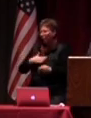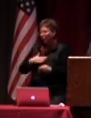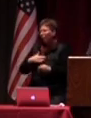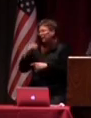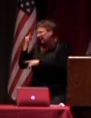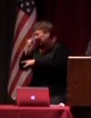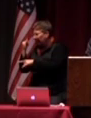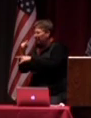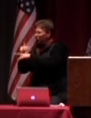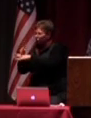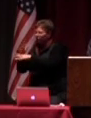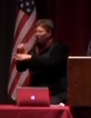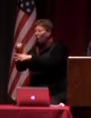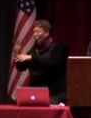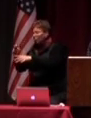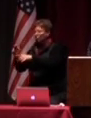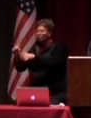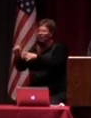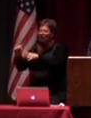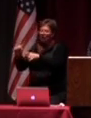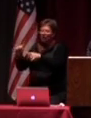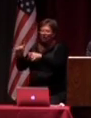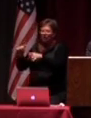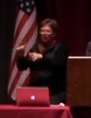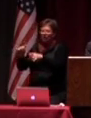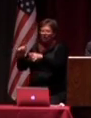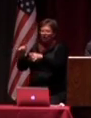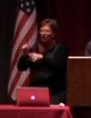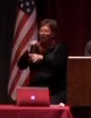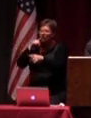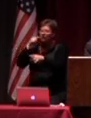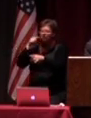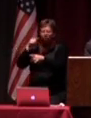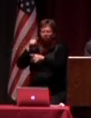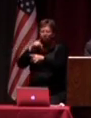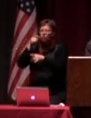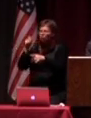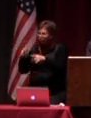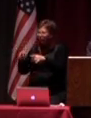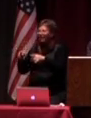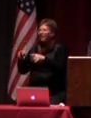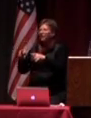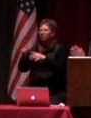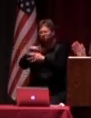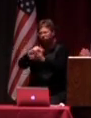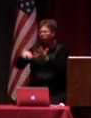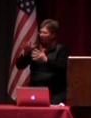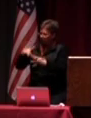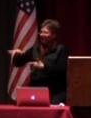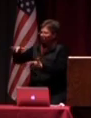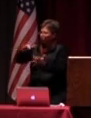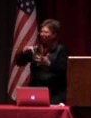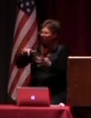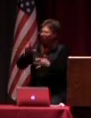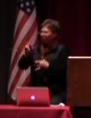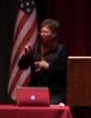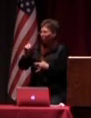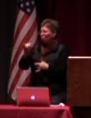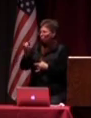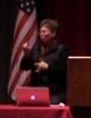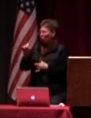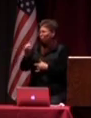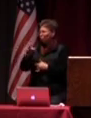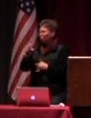Germany to Austria, even to Russia, following Napoleon's footsteps at a 200-year remove. Maybe the debates will now